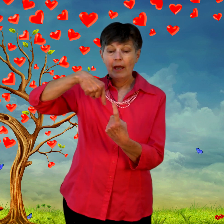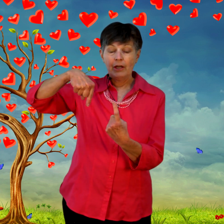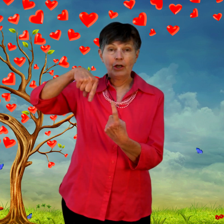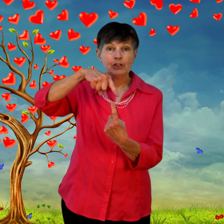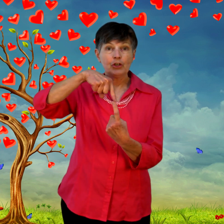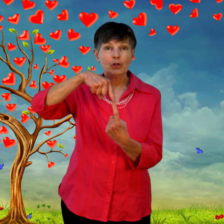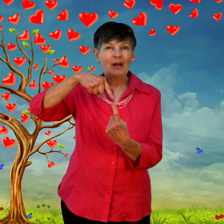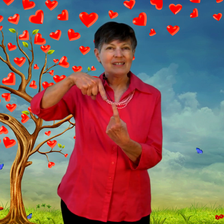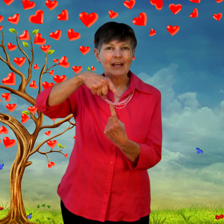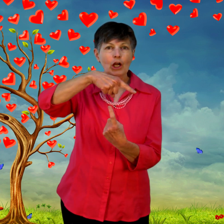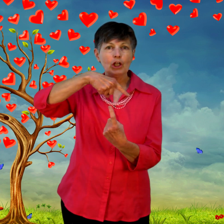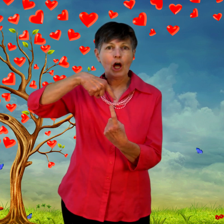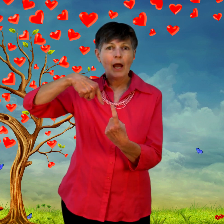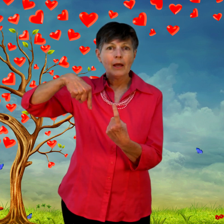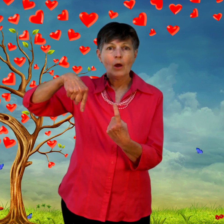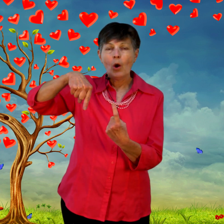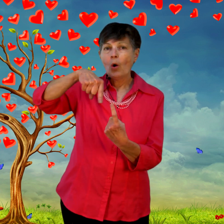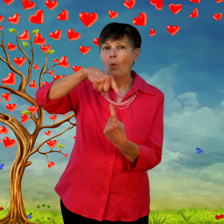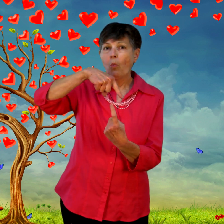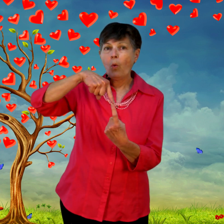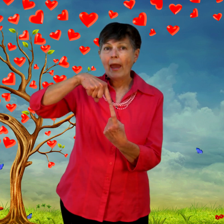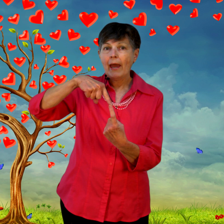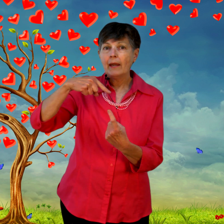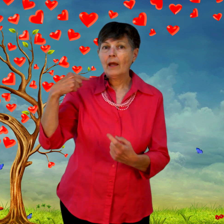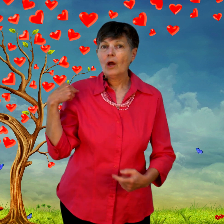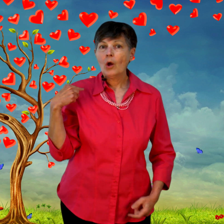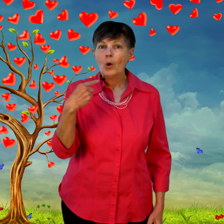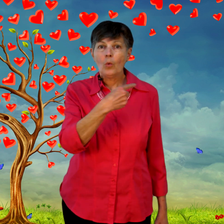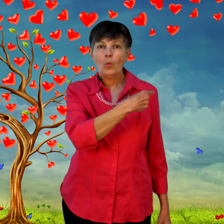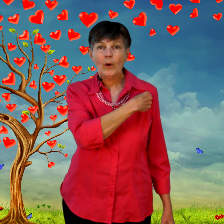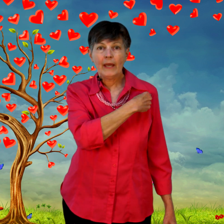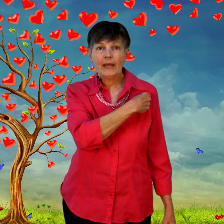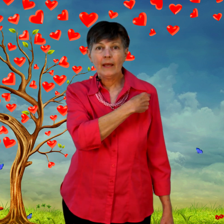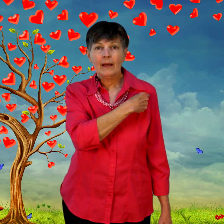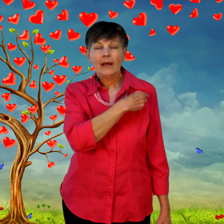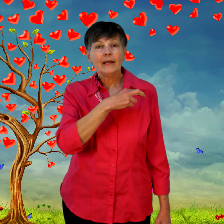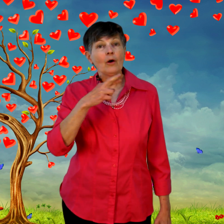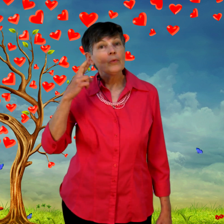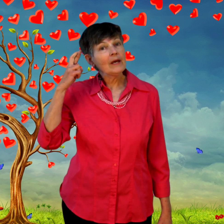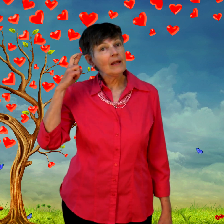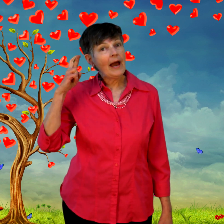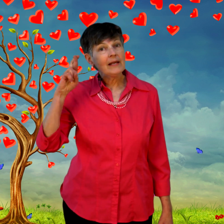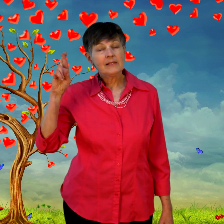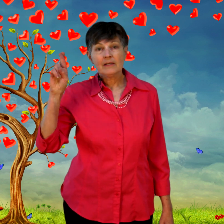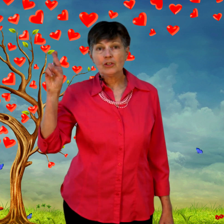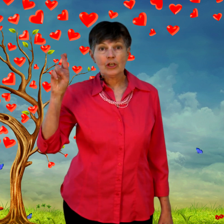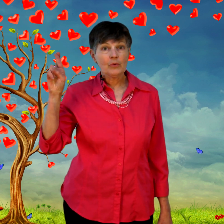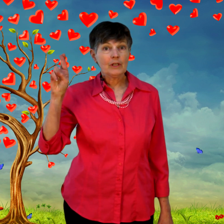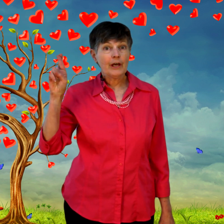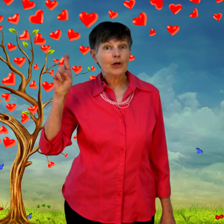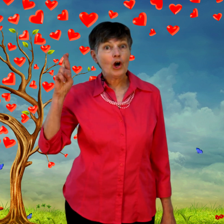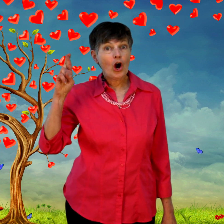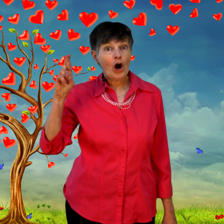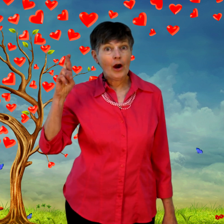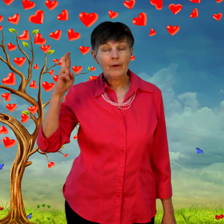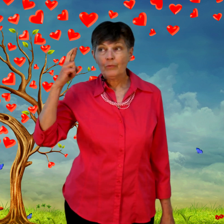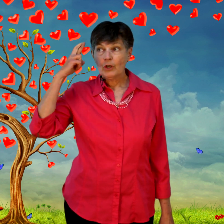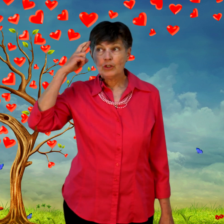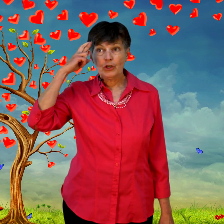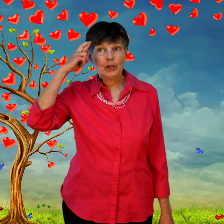you're going to circle around. It's like a clock. When we. Now realize it starts with the letter R. So you're going to